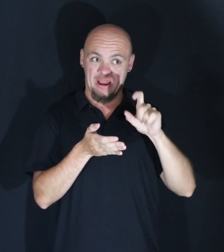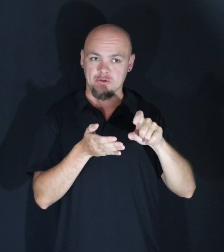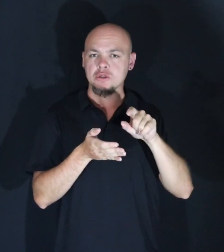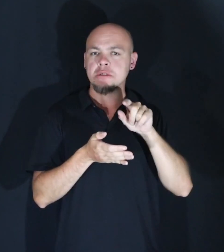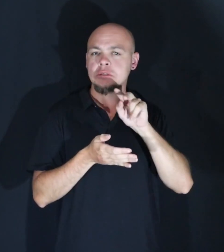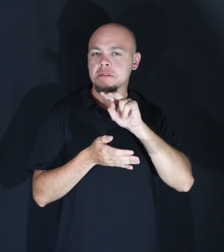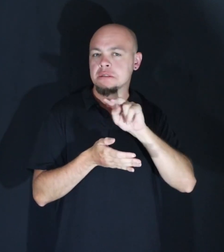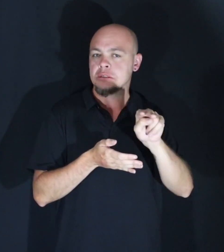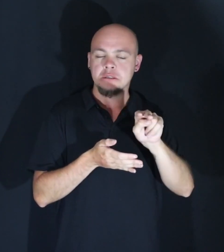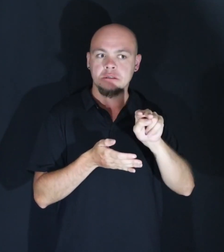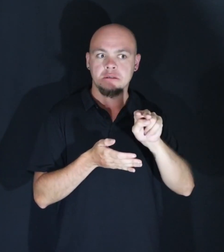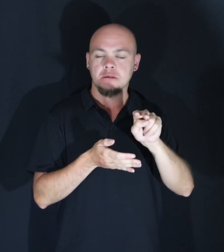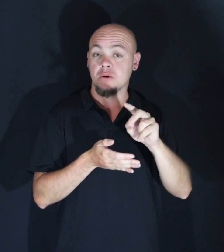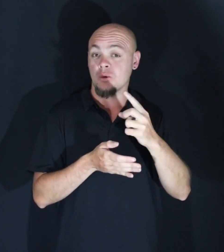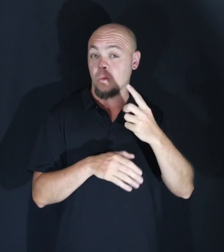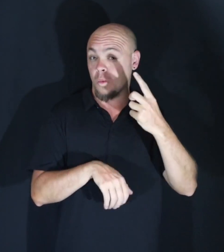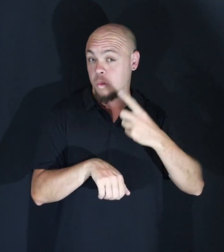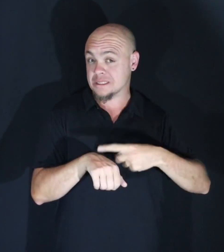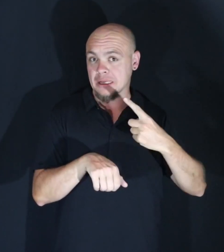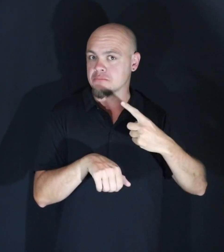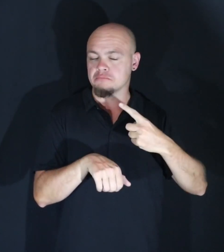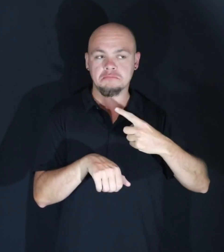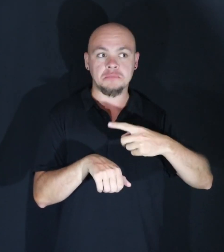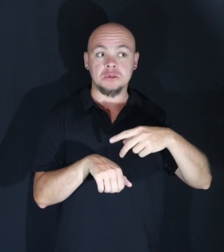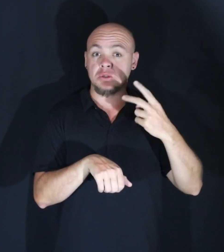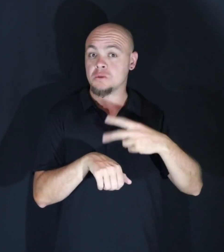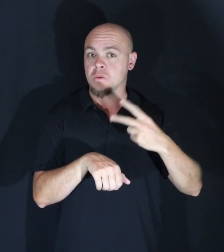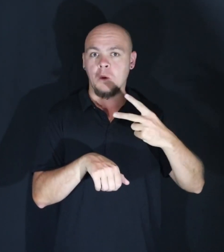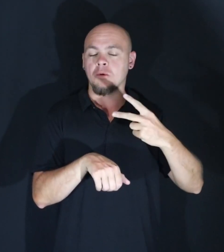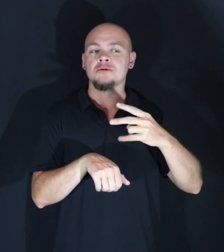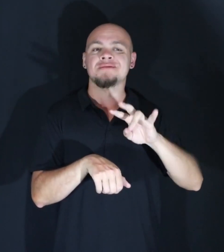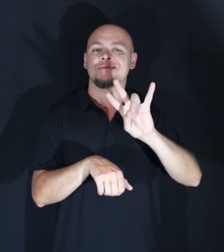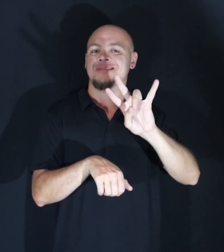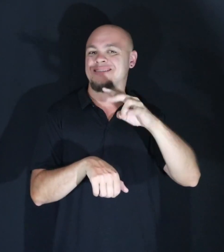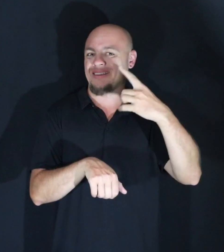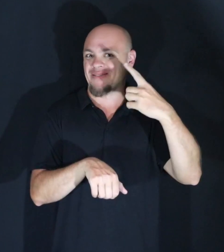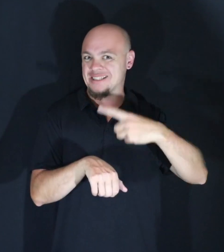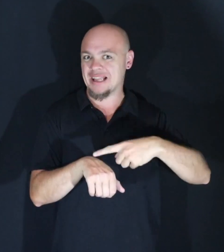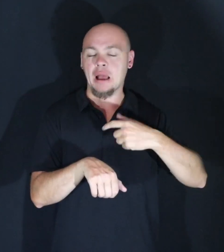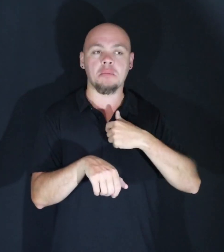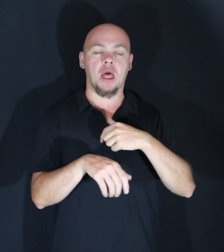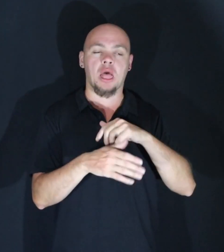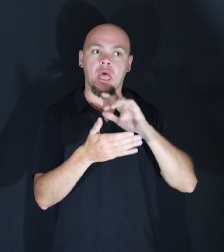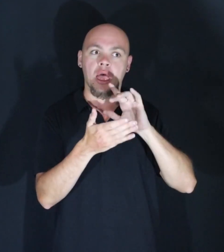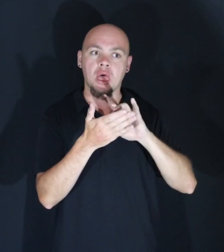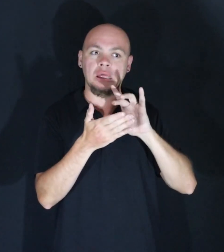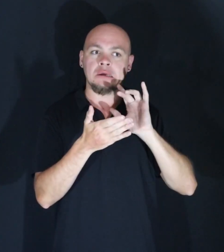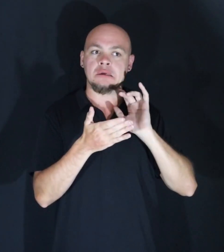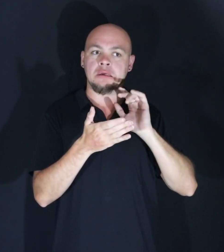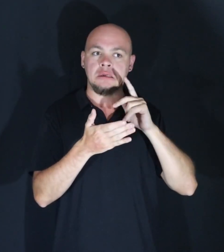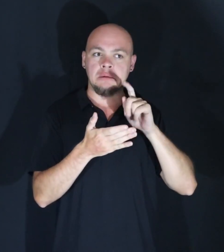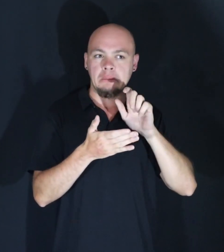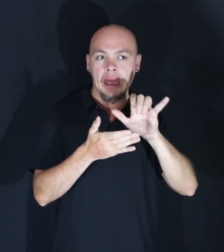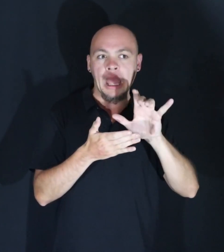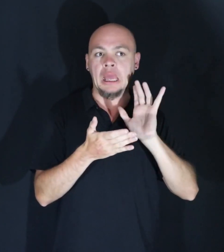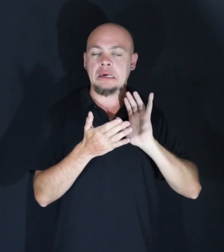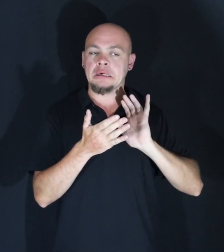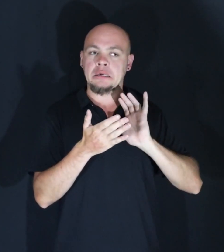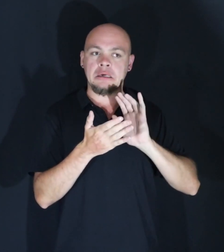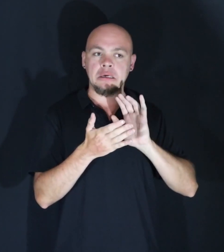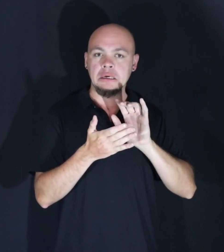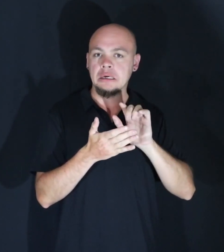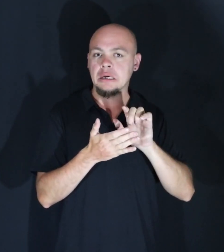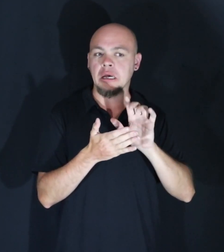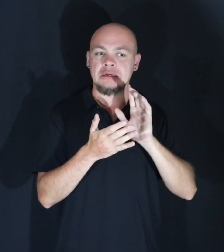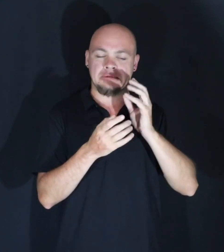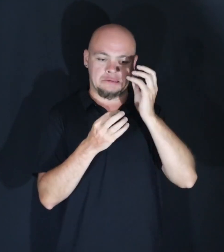page not once, not twice, but 7 times, hovering over pay, paralyzed by